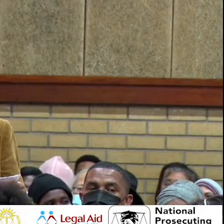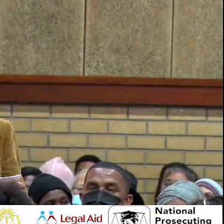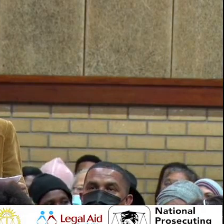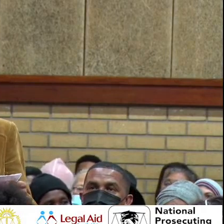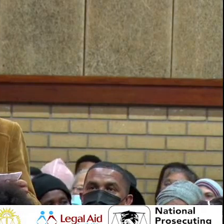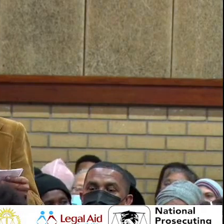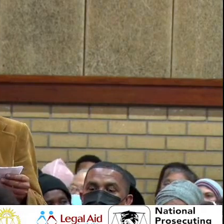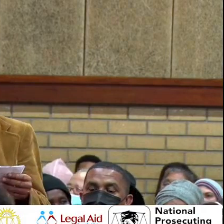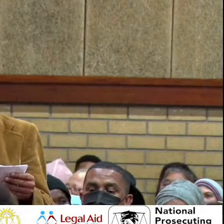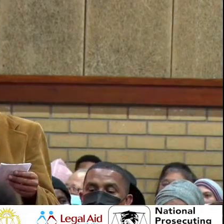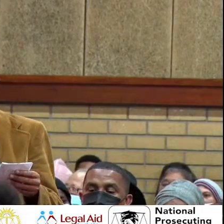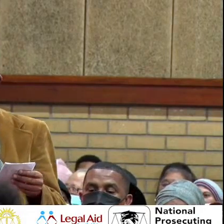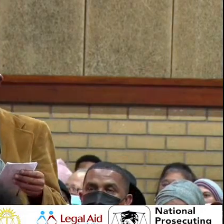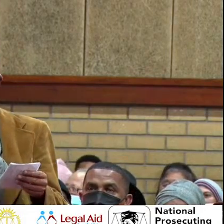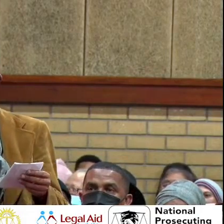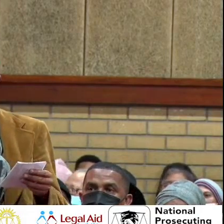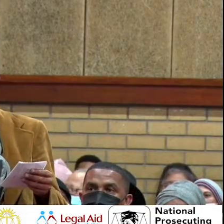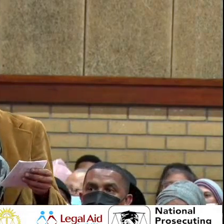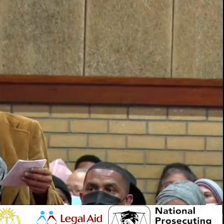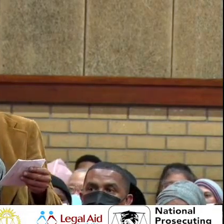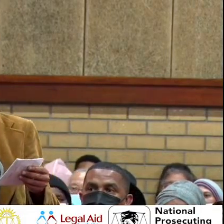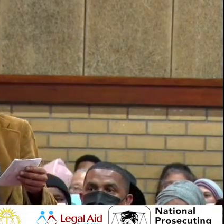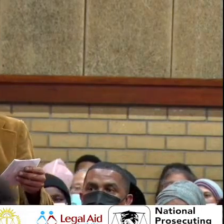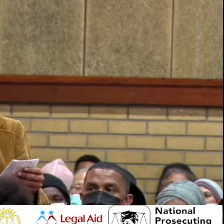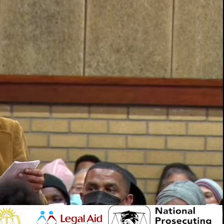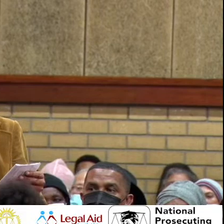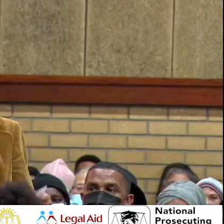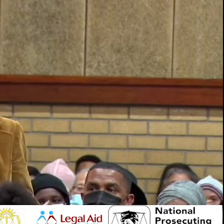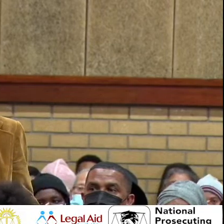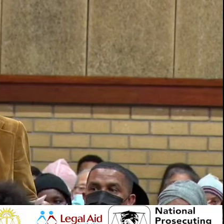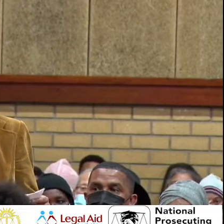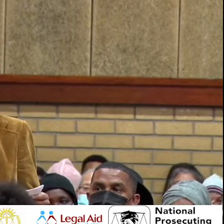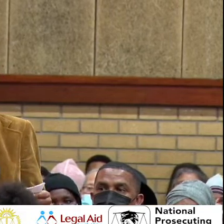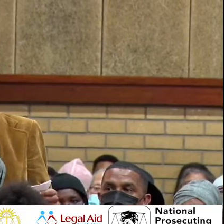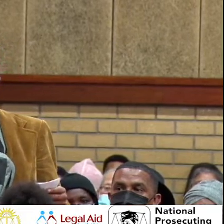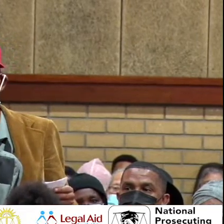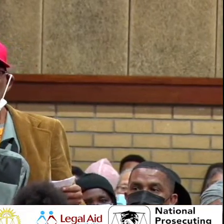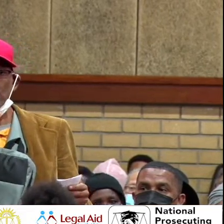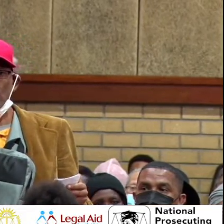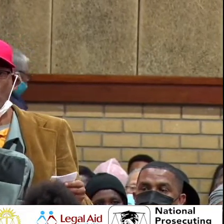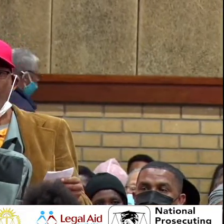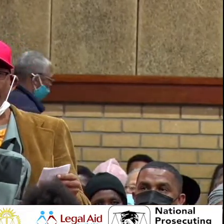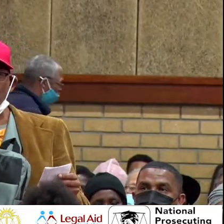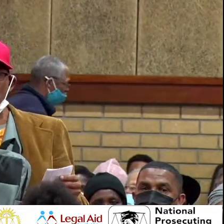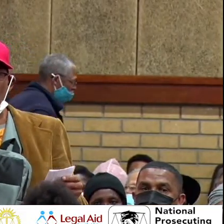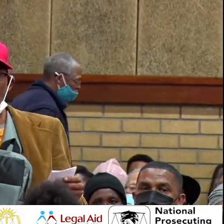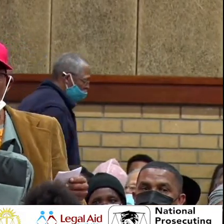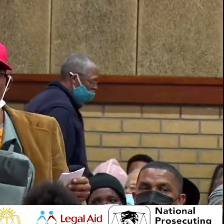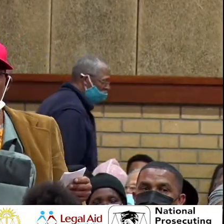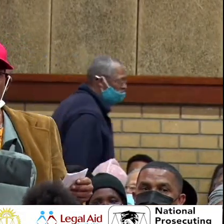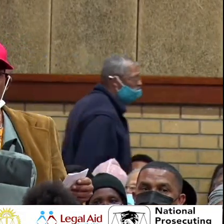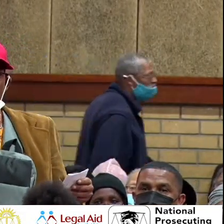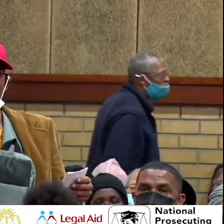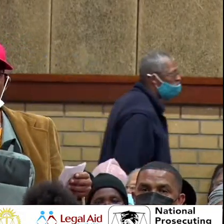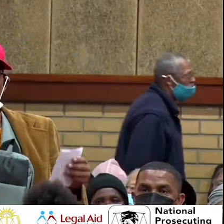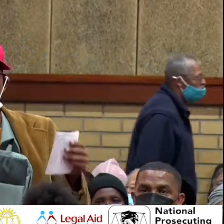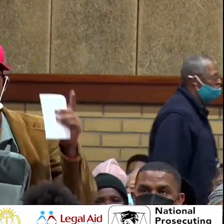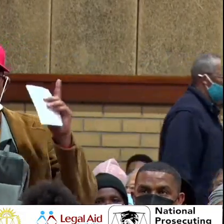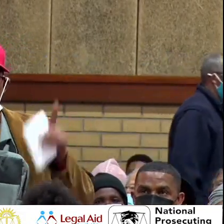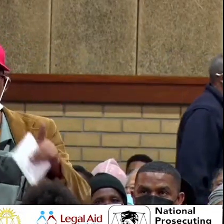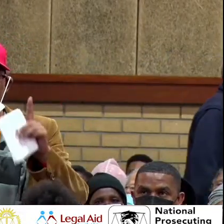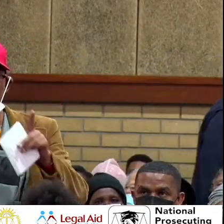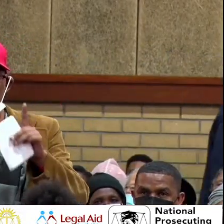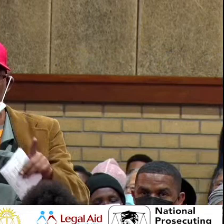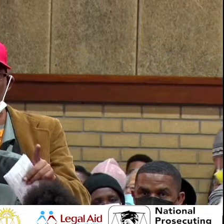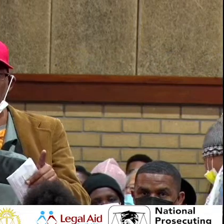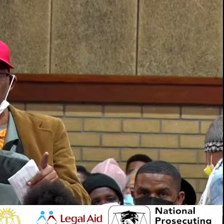social development. By speaking Knoruk, I just want to know, why is your office always closed when we